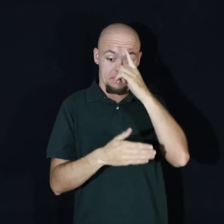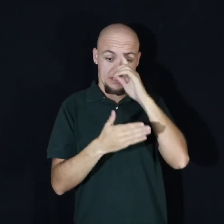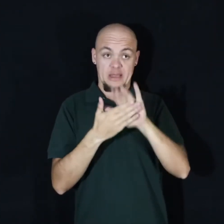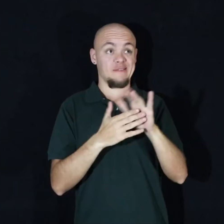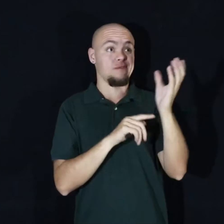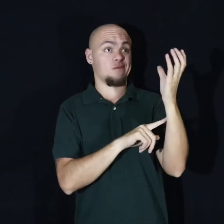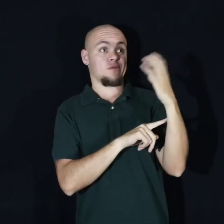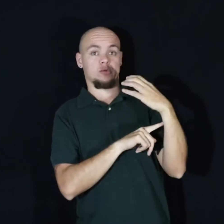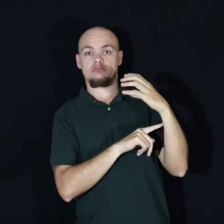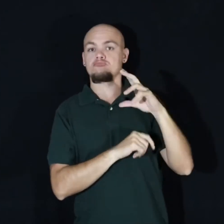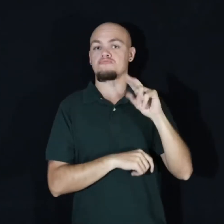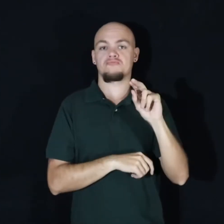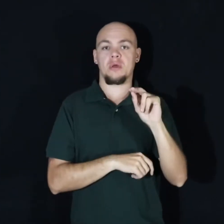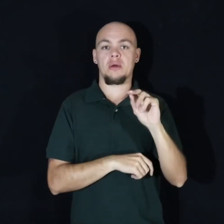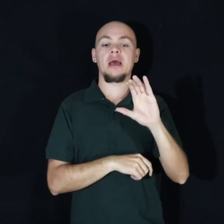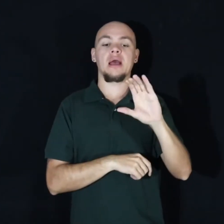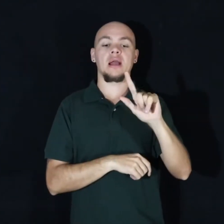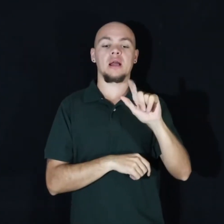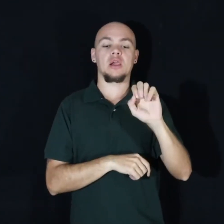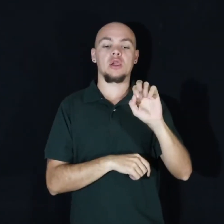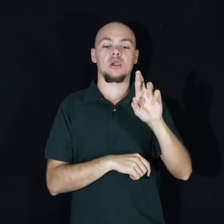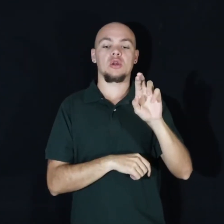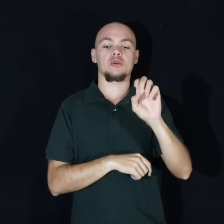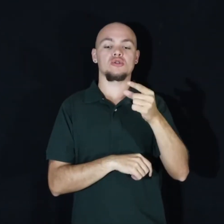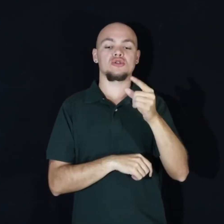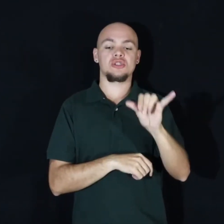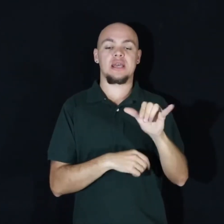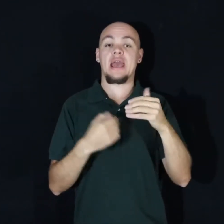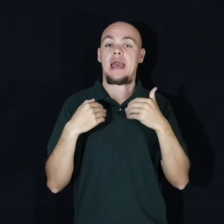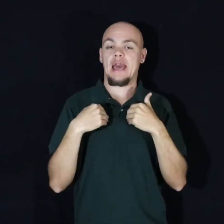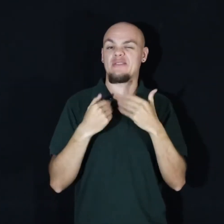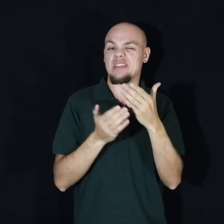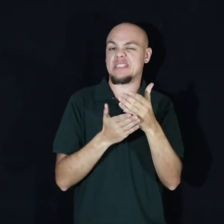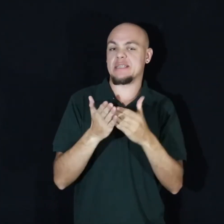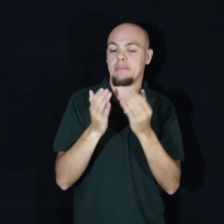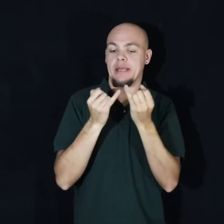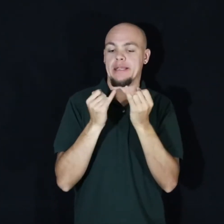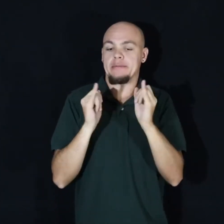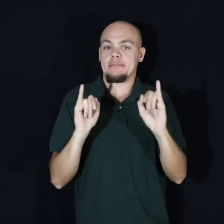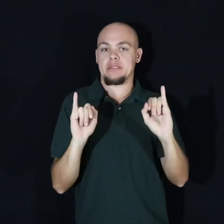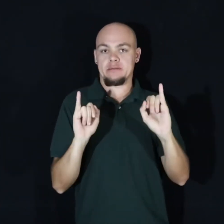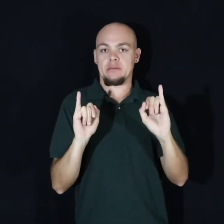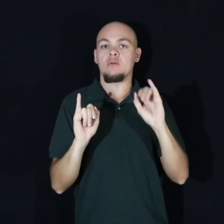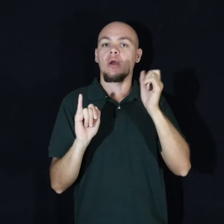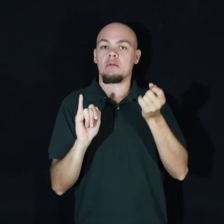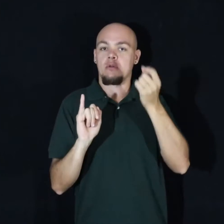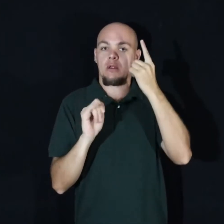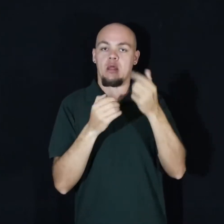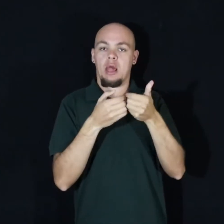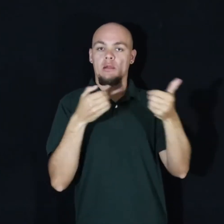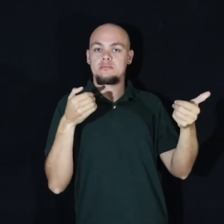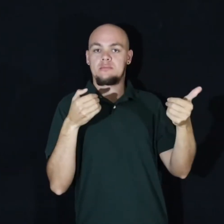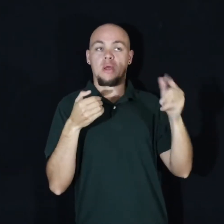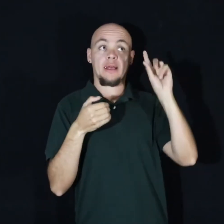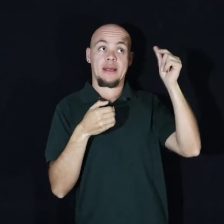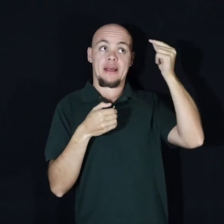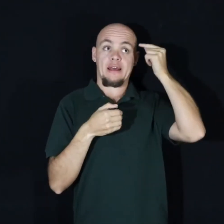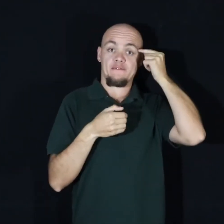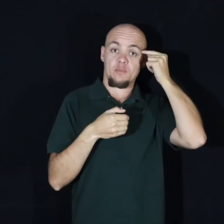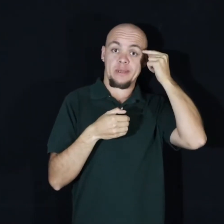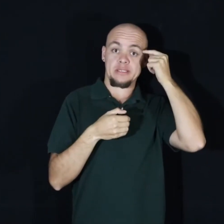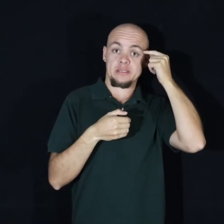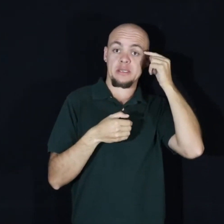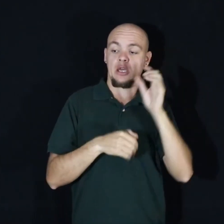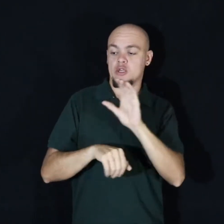that. There's just no way that they can do it. Clergy have a certain amount of independence. We have this definite